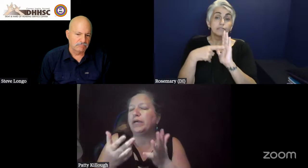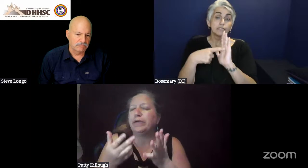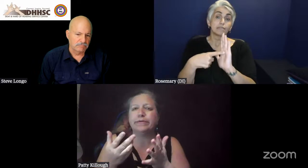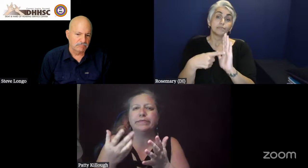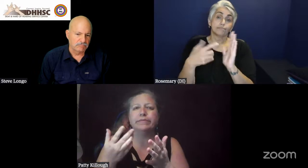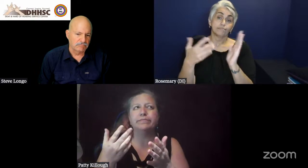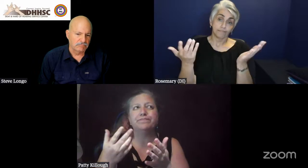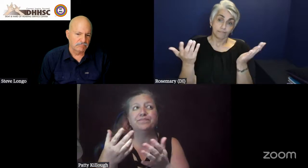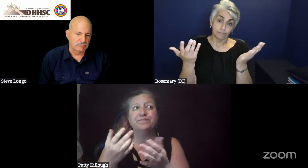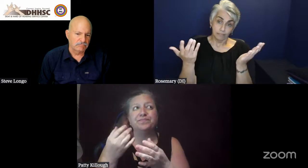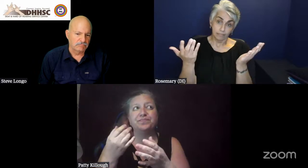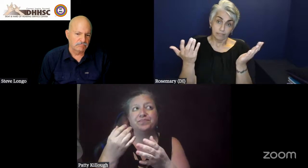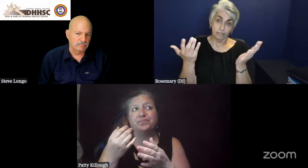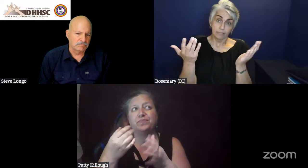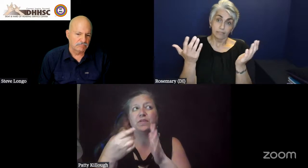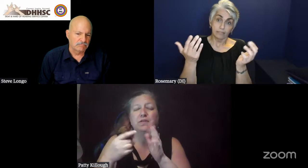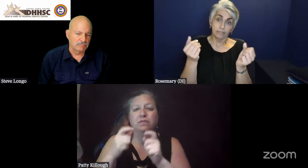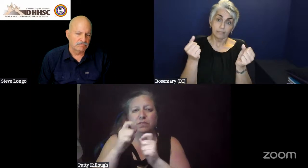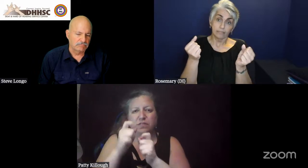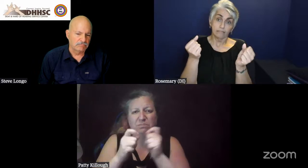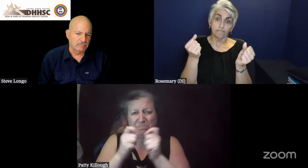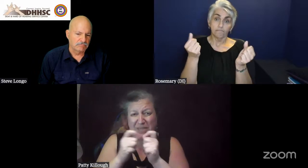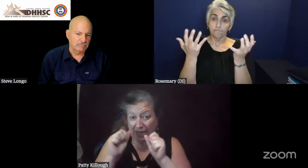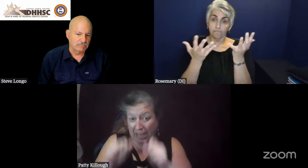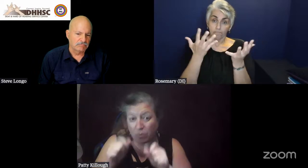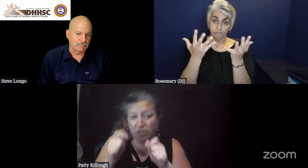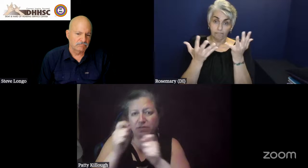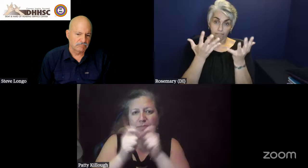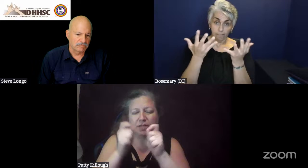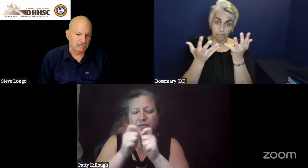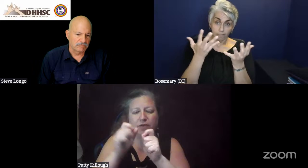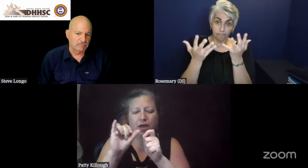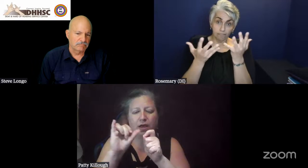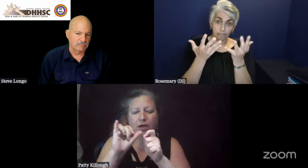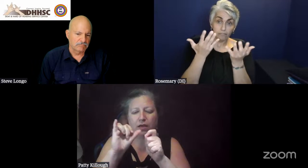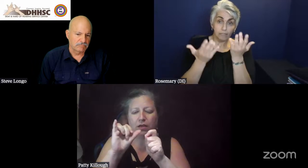limit, establishing a limit. For example,